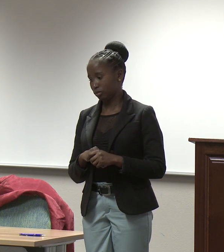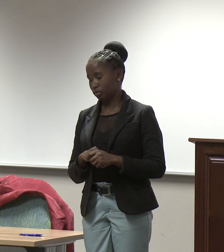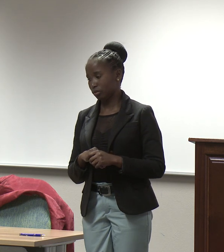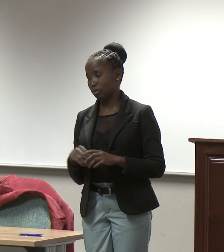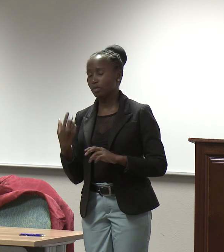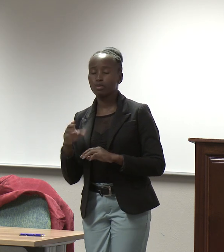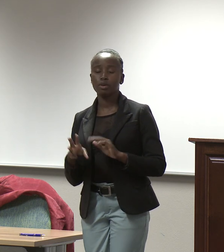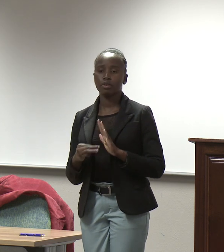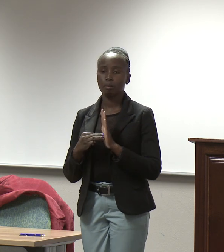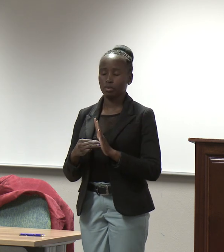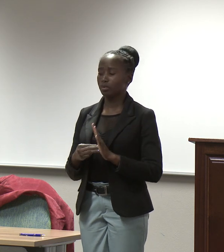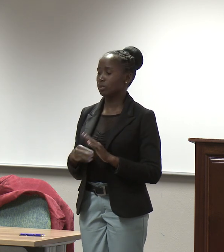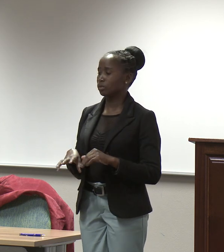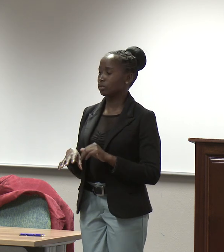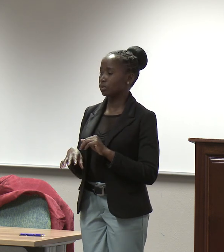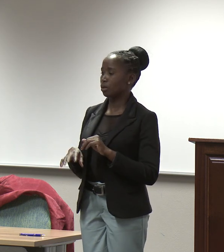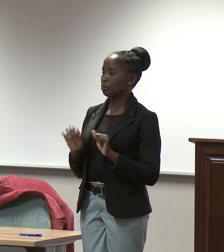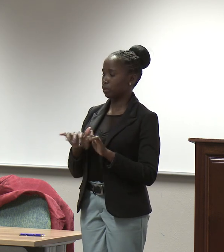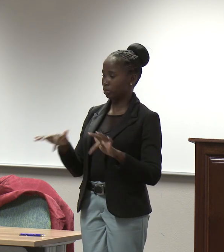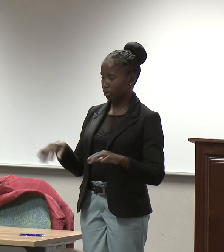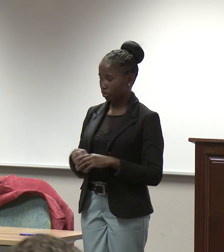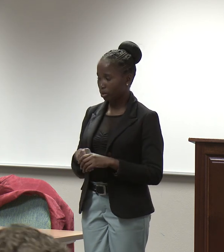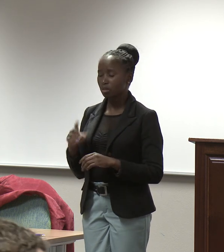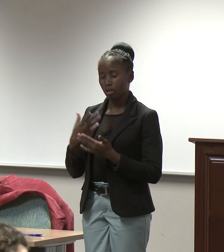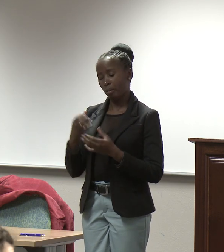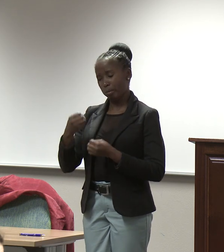the public intellectual side. I could cite many others.